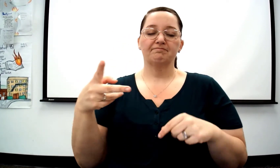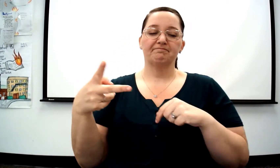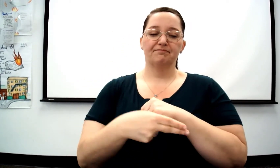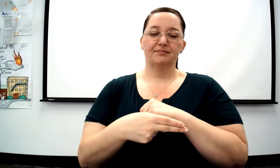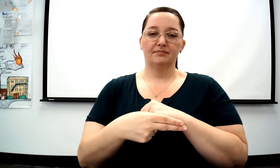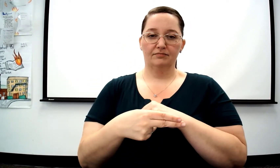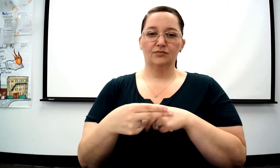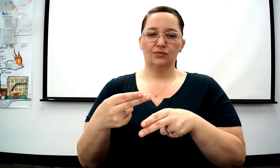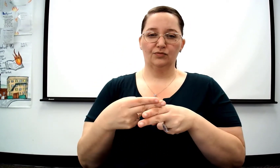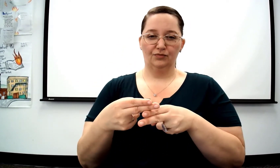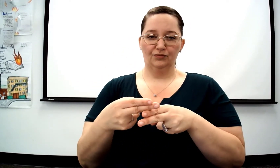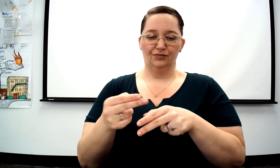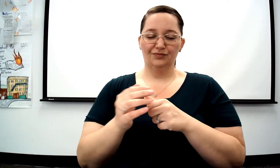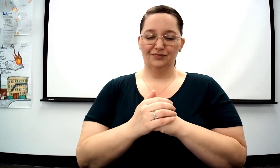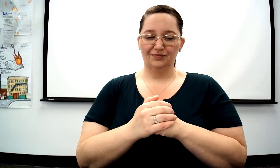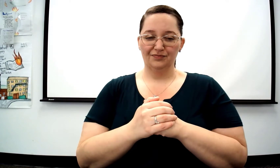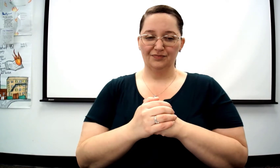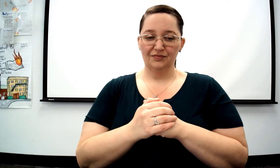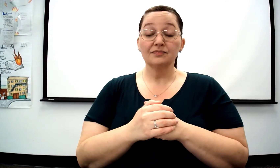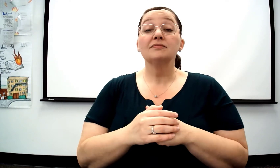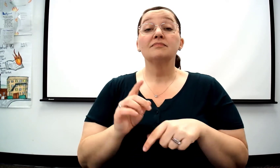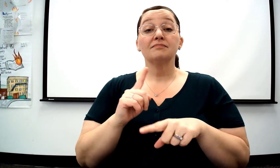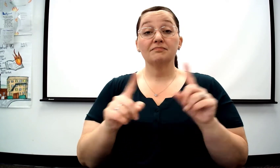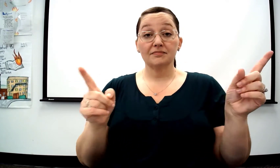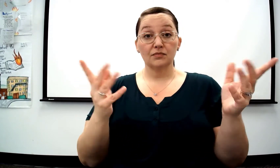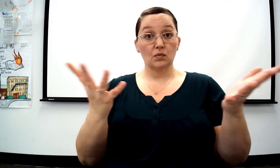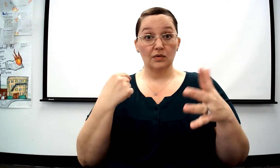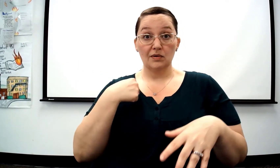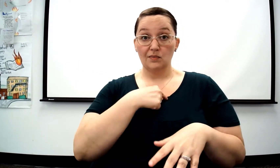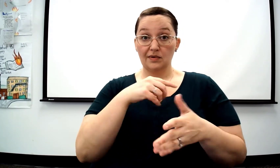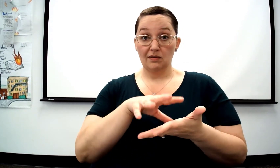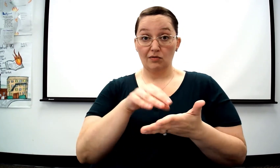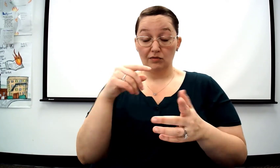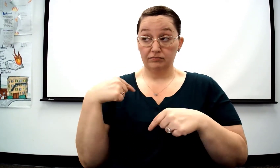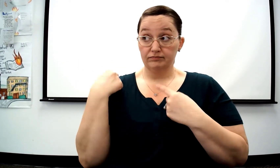we're going to cut out some of our vocab and make this list a little bit shorter.